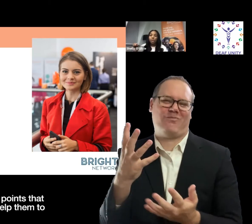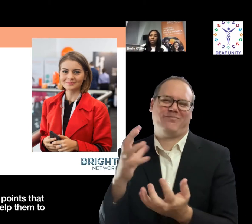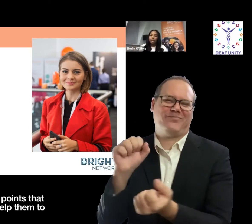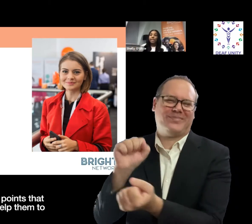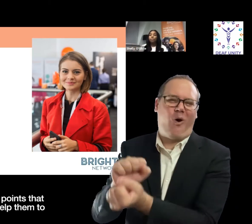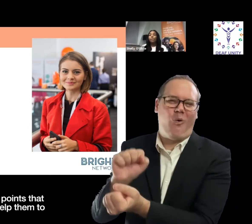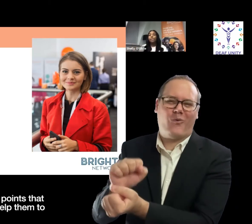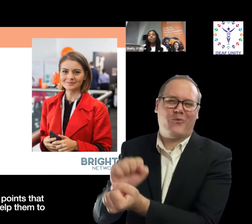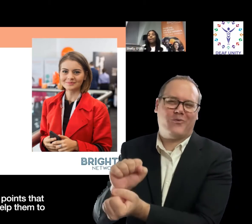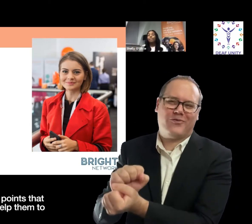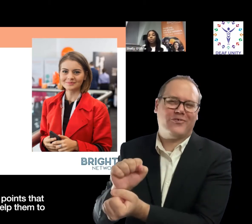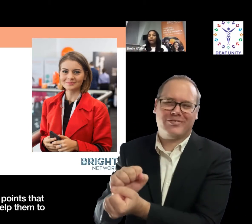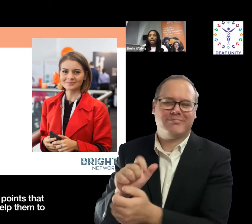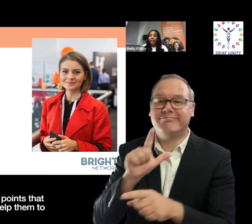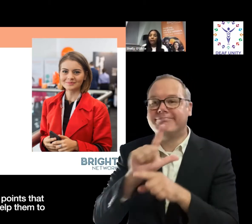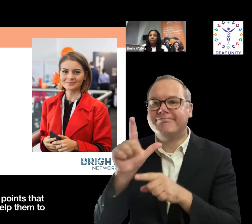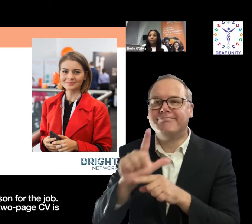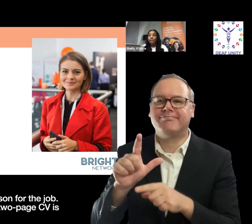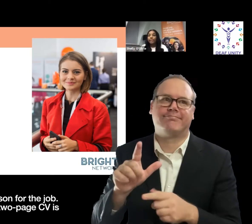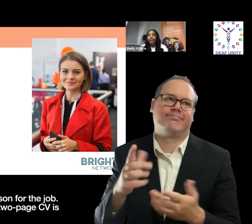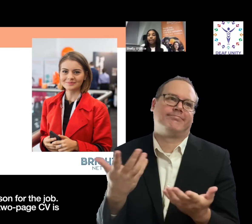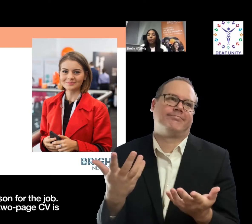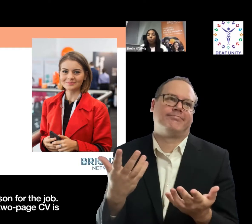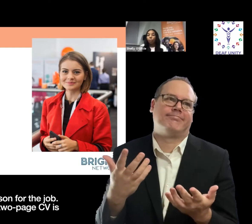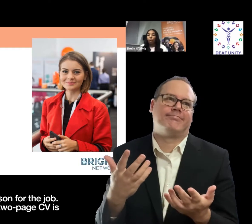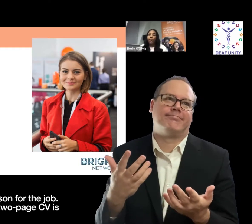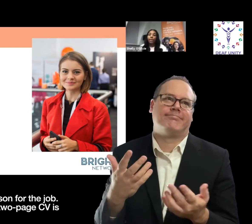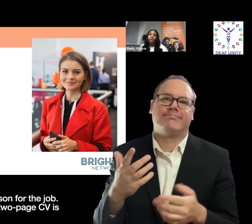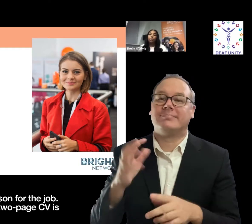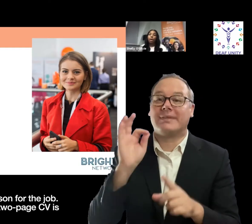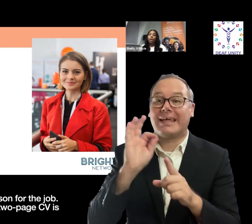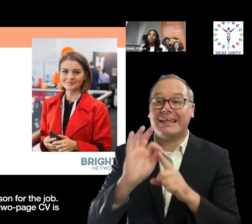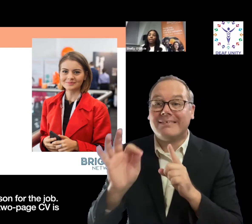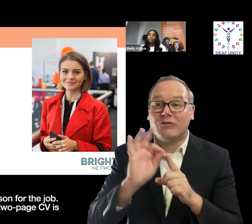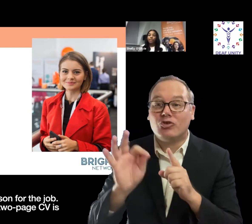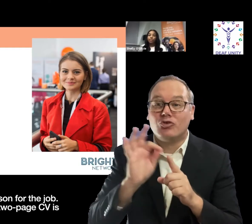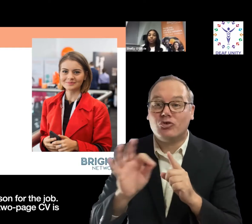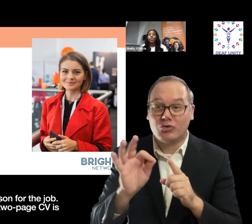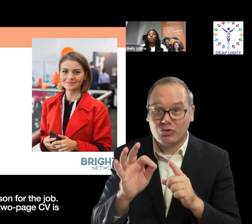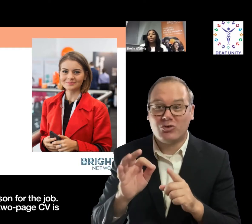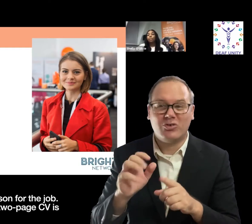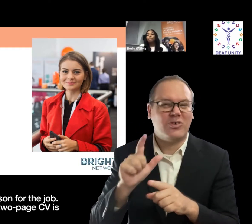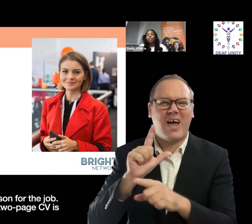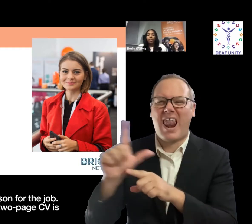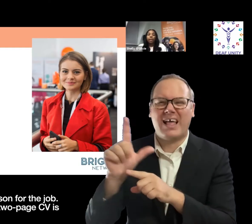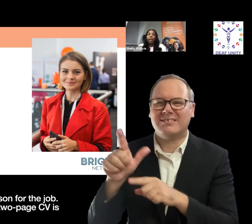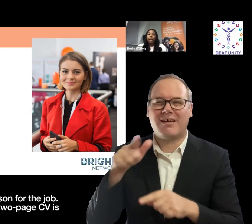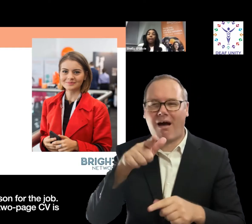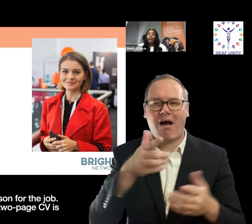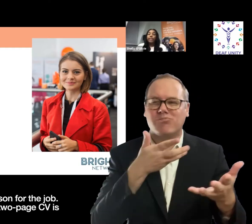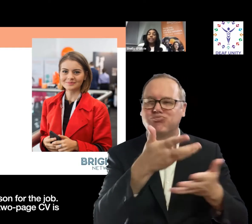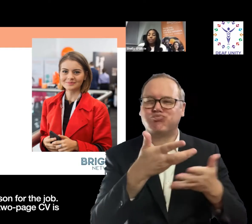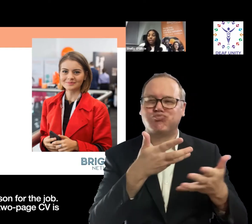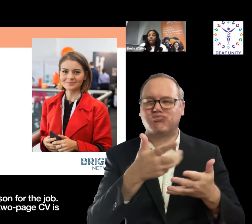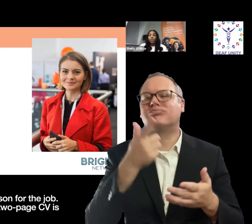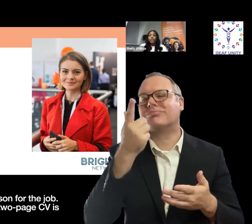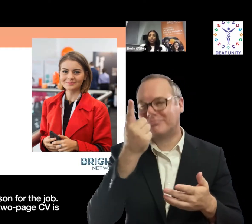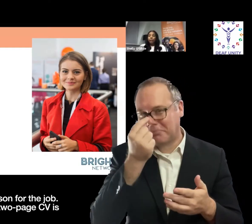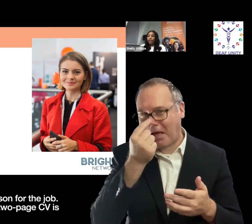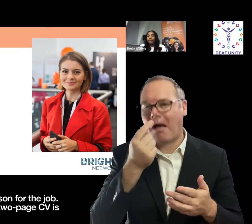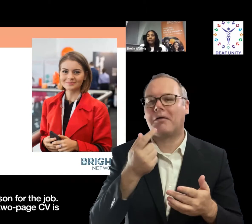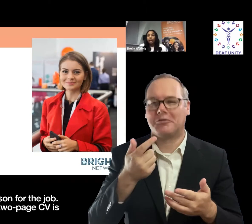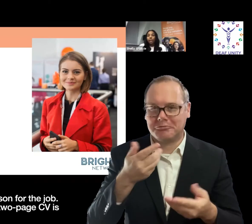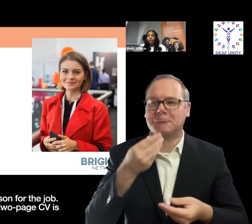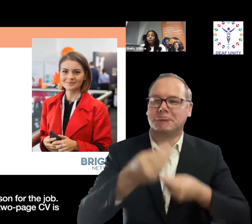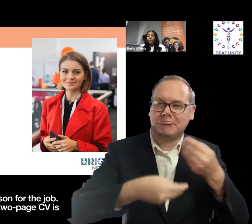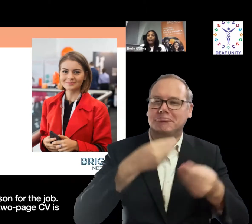key unique selling points that you have that are really going to help them to understand why you are the best person for the job. In some industries, you might